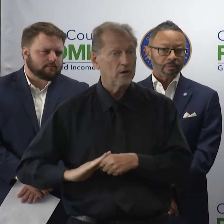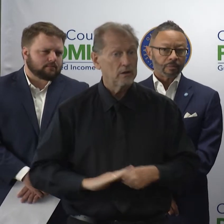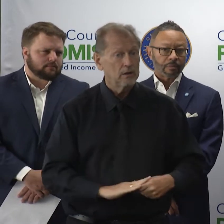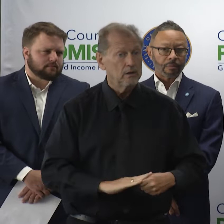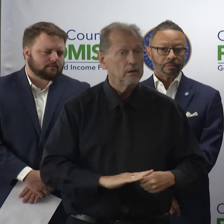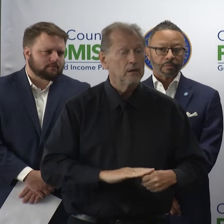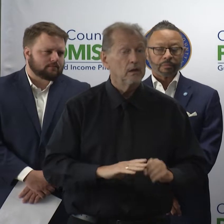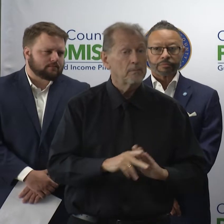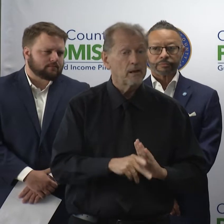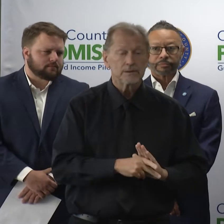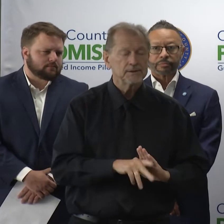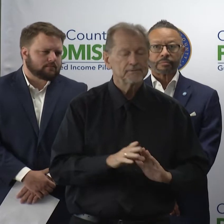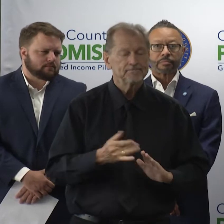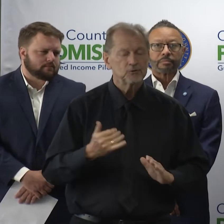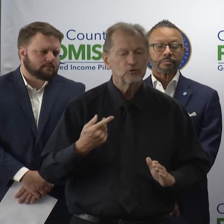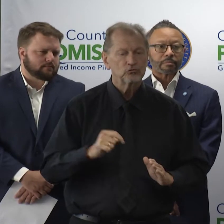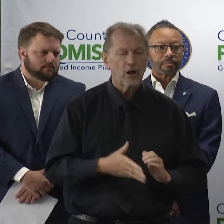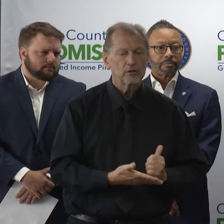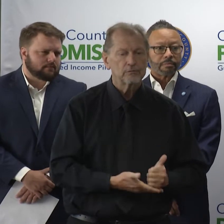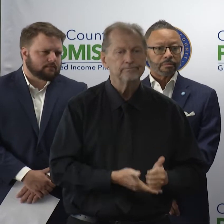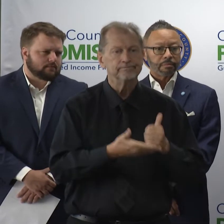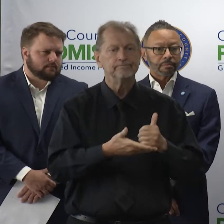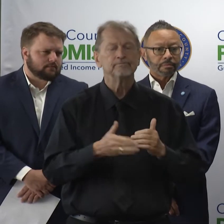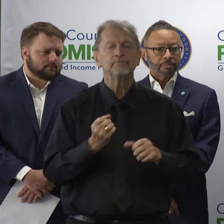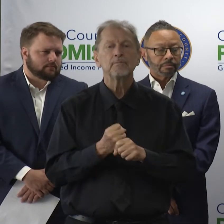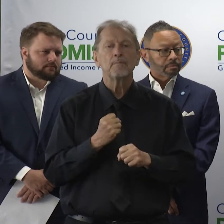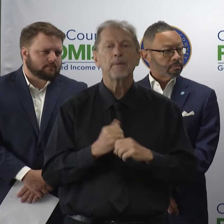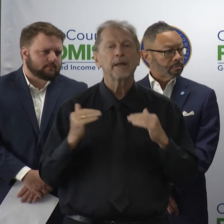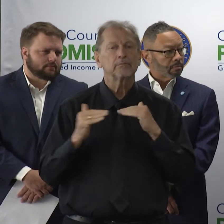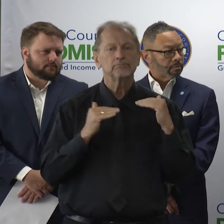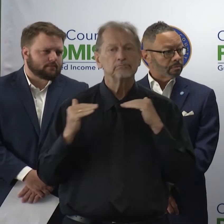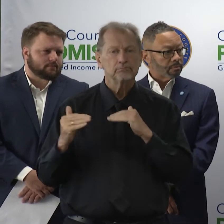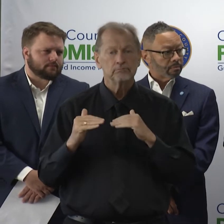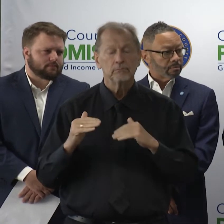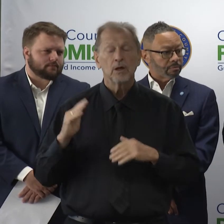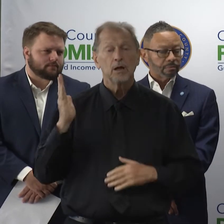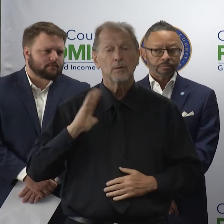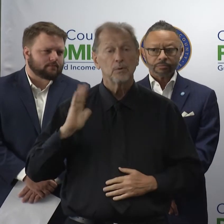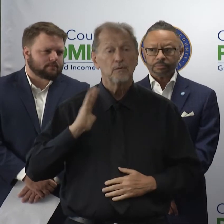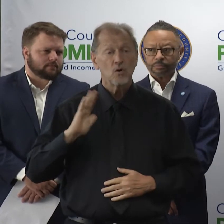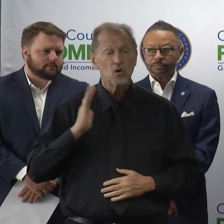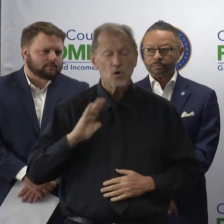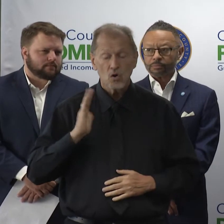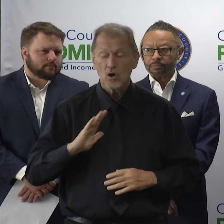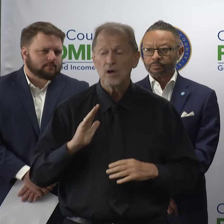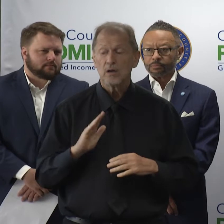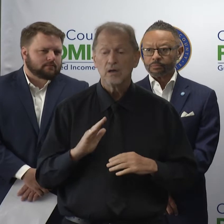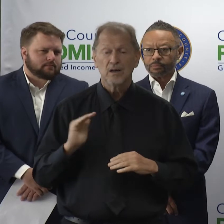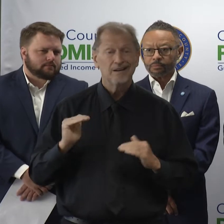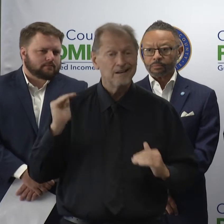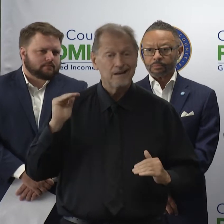Americans, sown seeds of disunity, and undermined the great potential of our country.